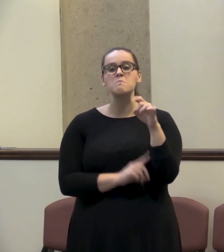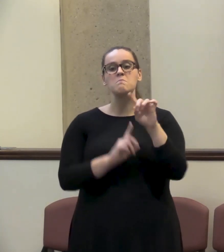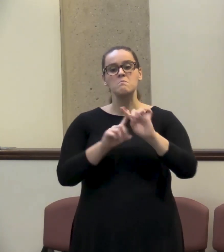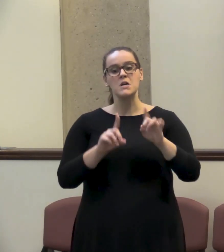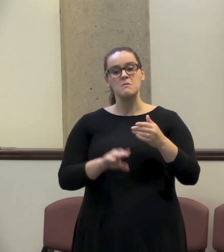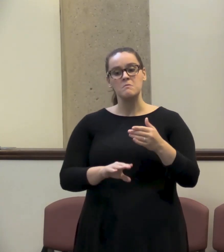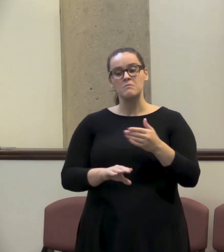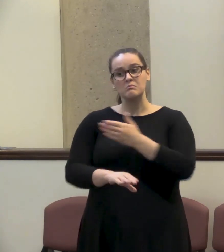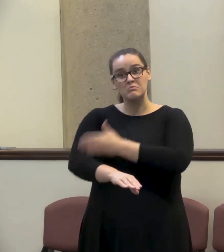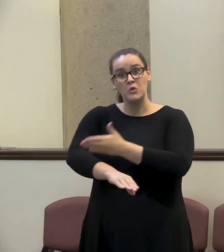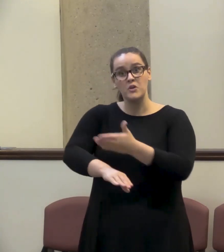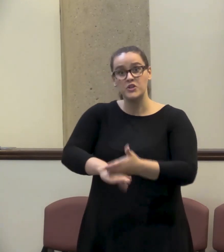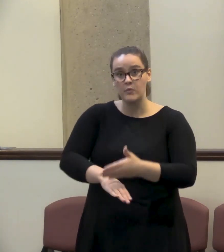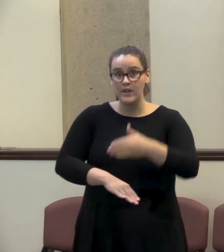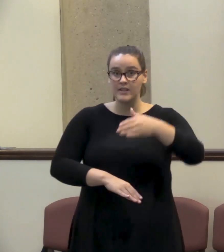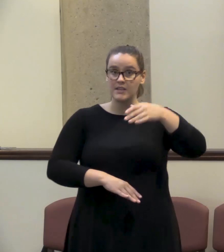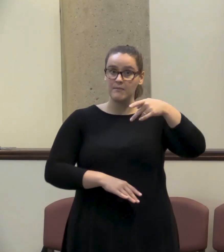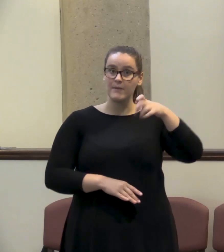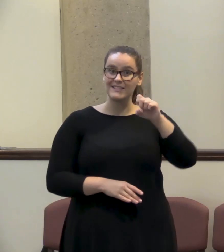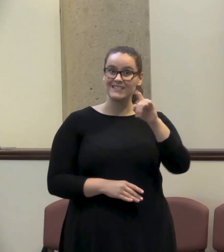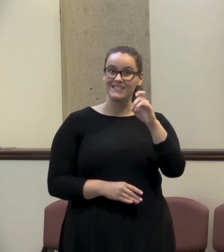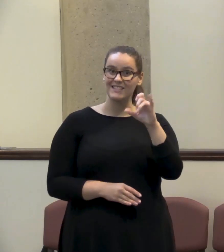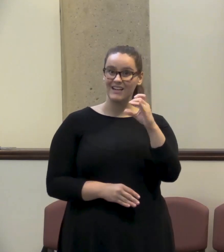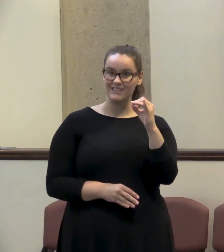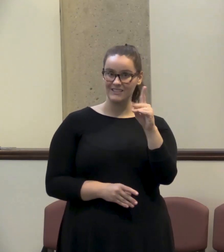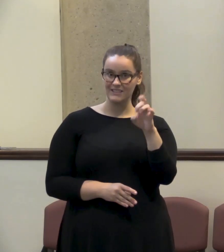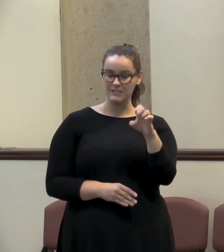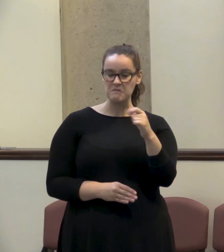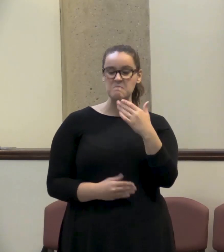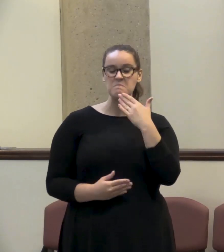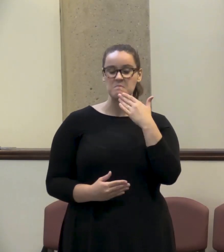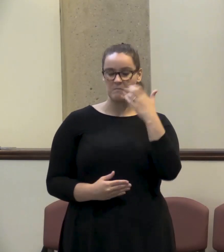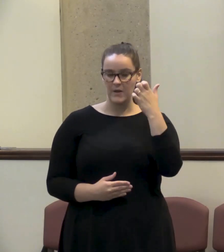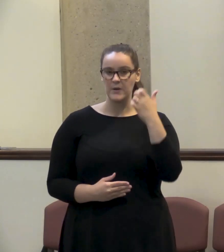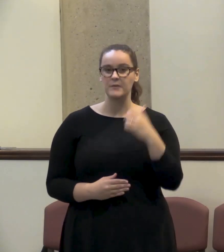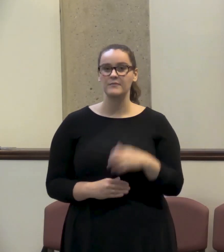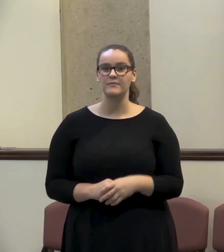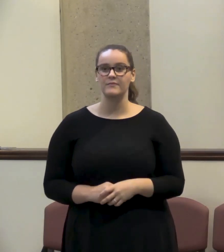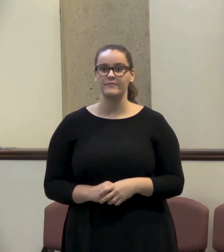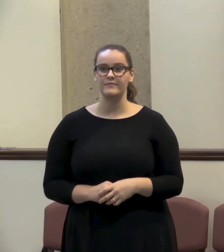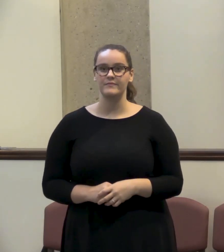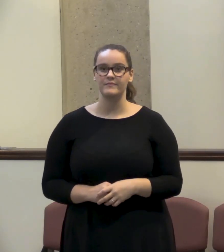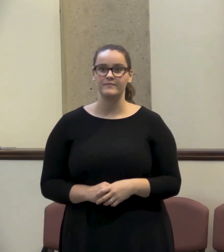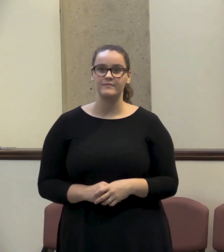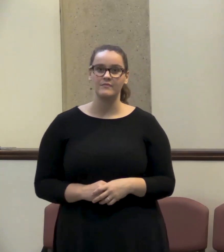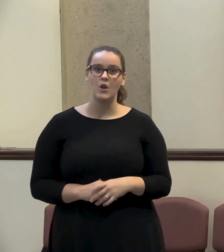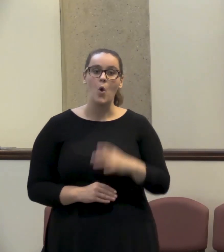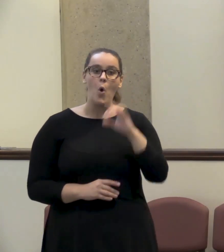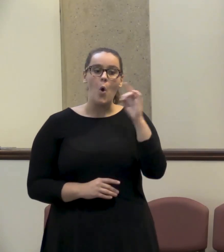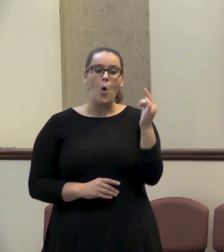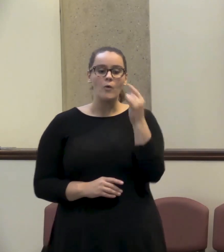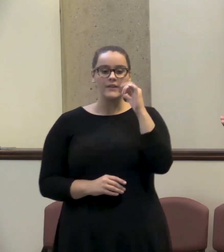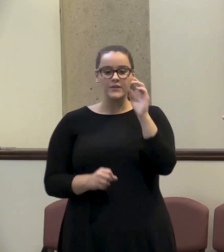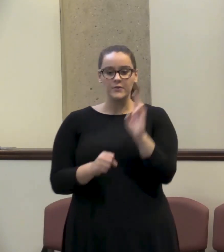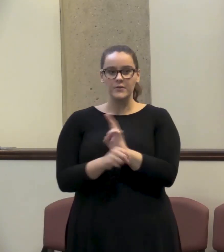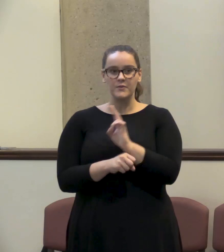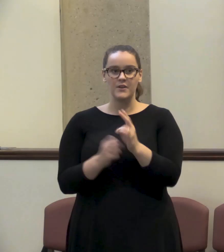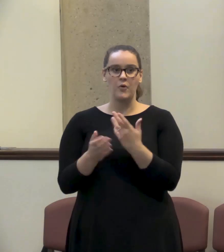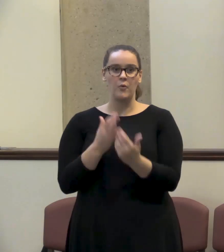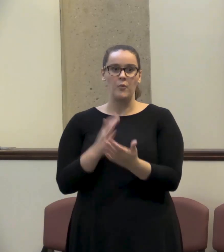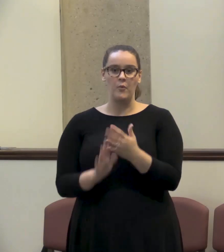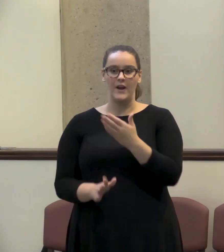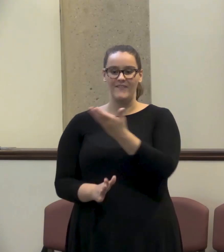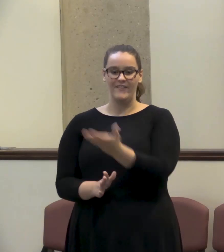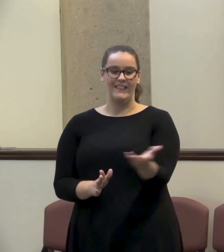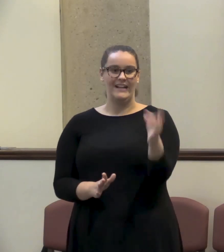improvement, and having them only put on what they absolutely need, as opposed to the traditional practice of just blanket